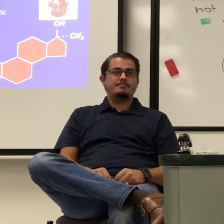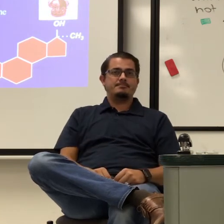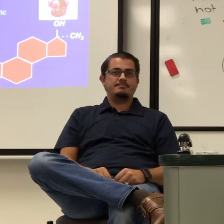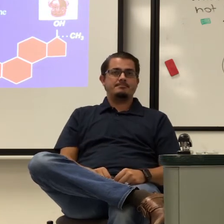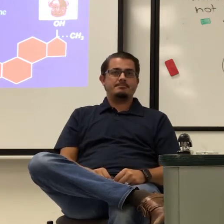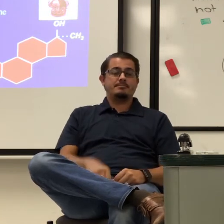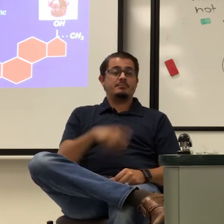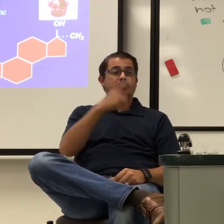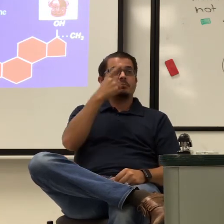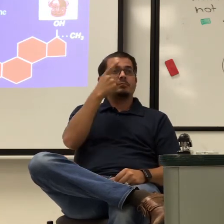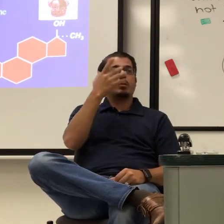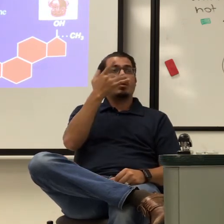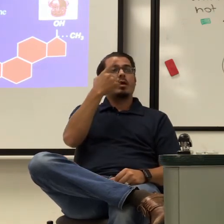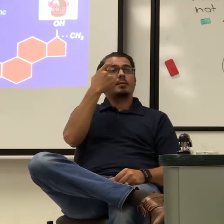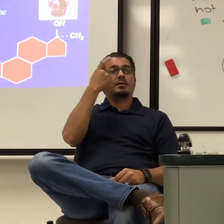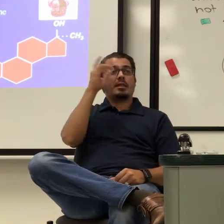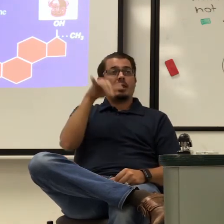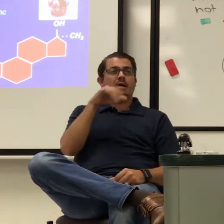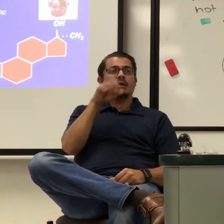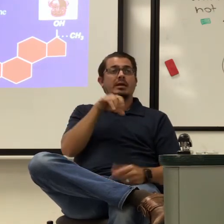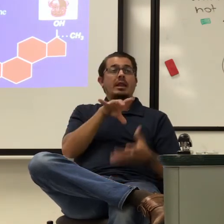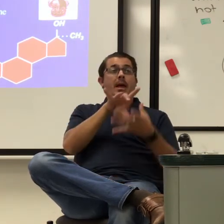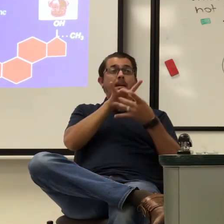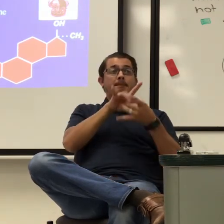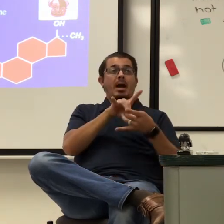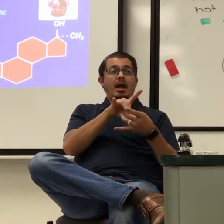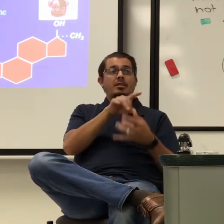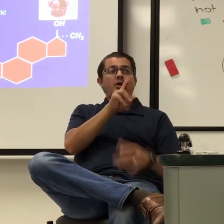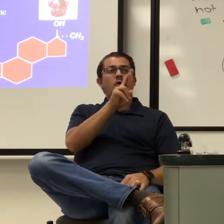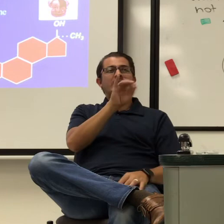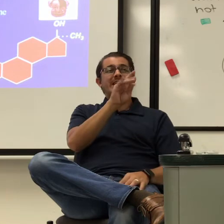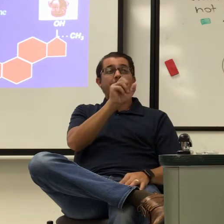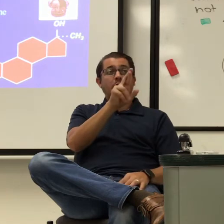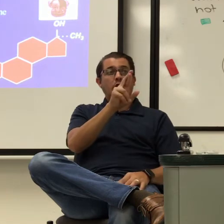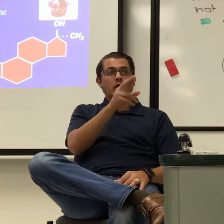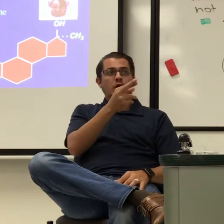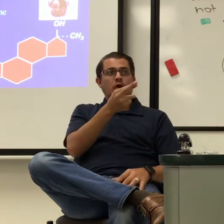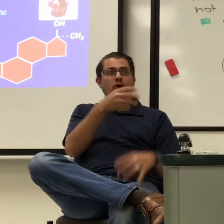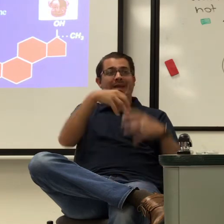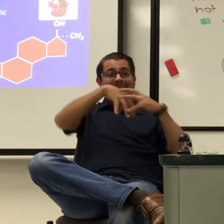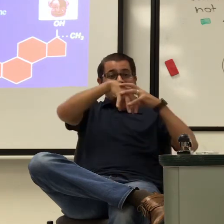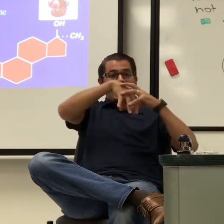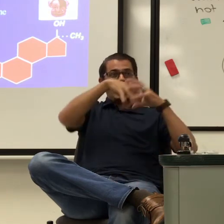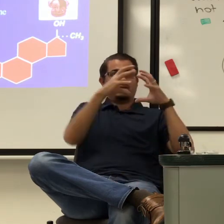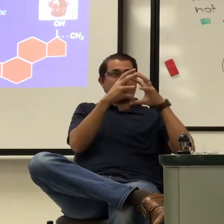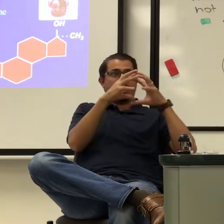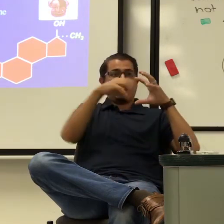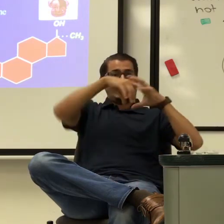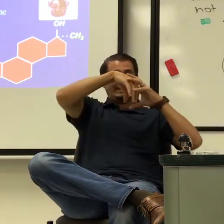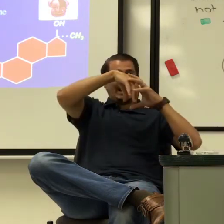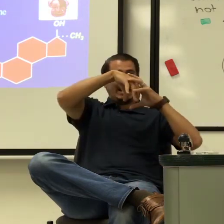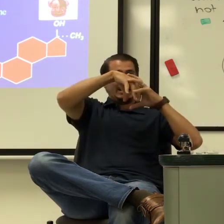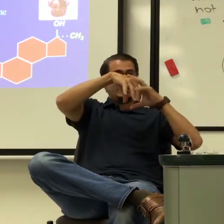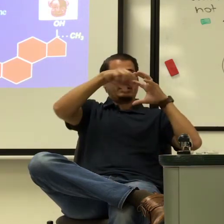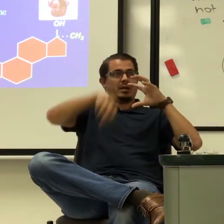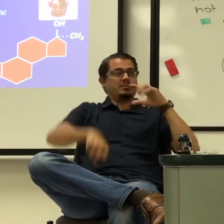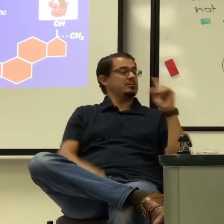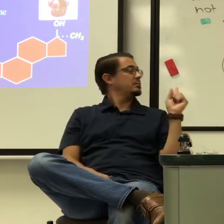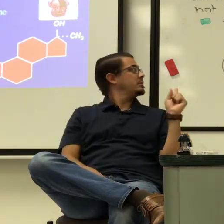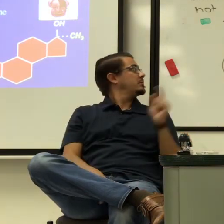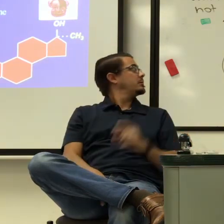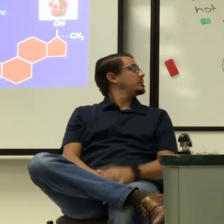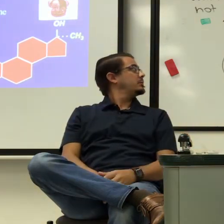And because of that, they can bind their receptor inside the cell. So say, for example, here's the cell